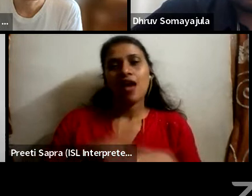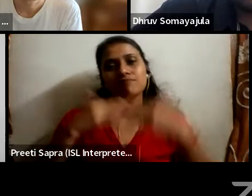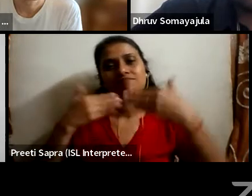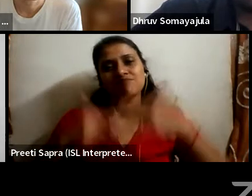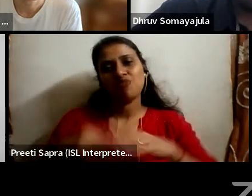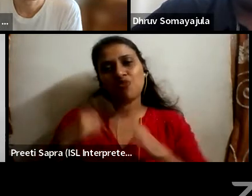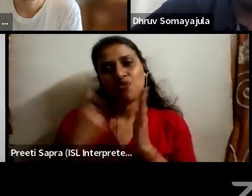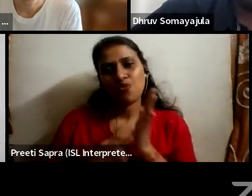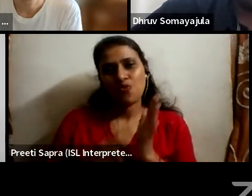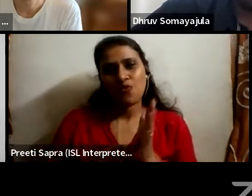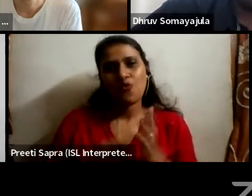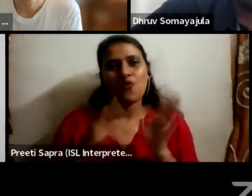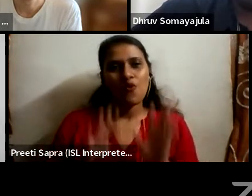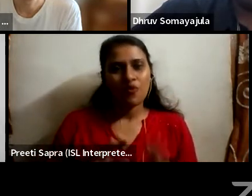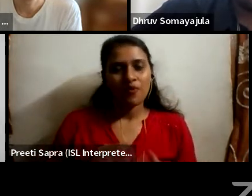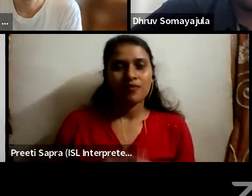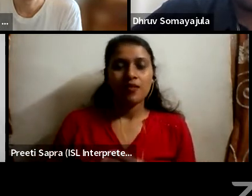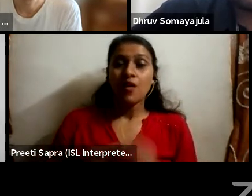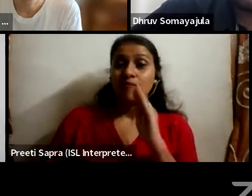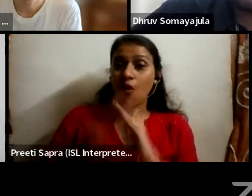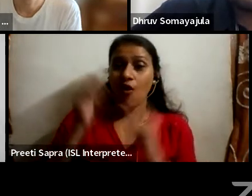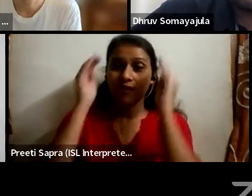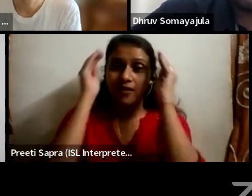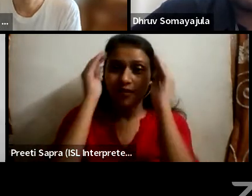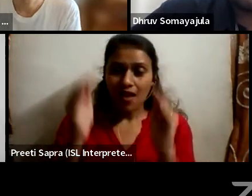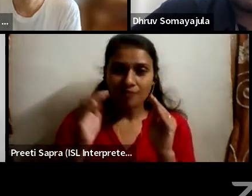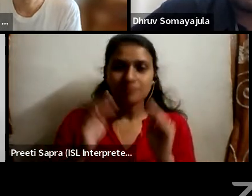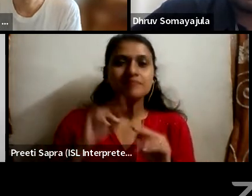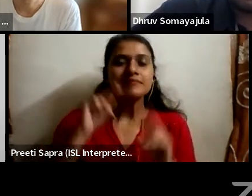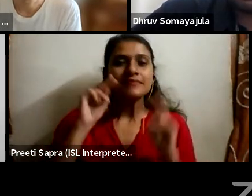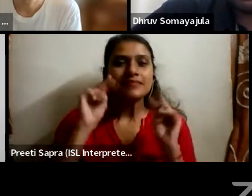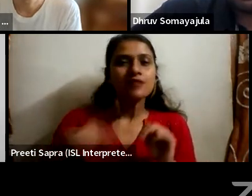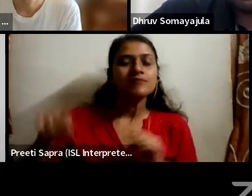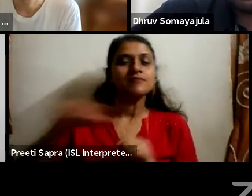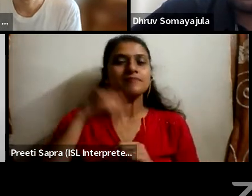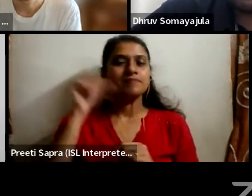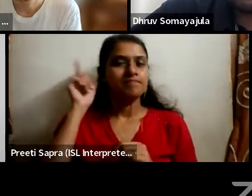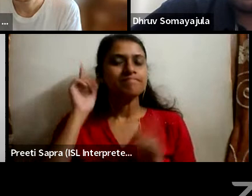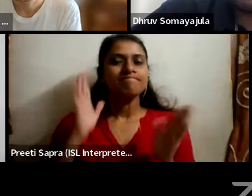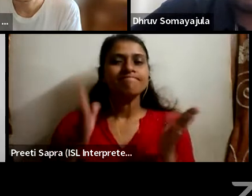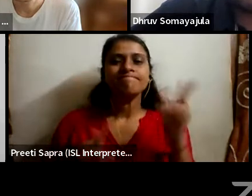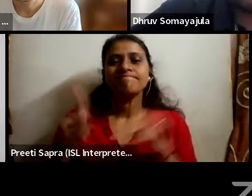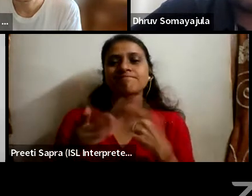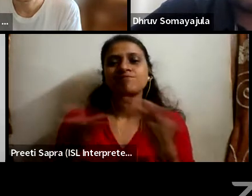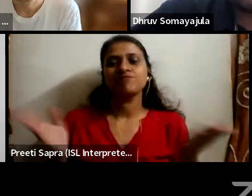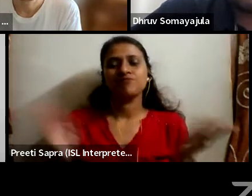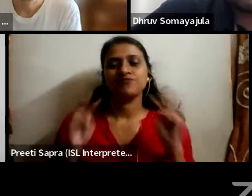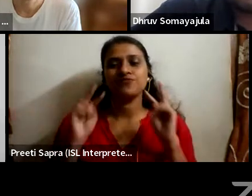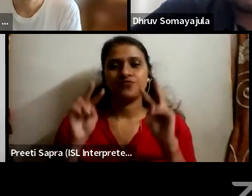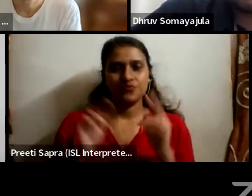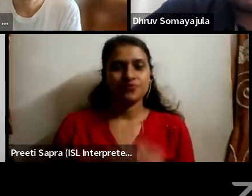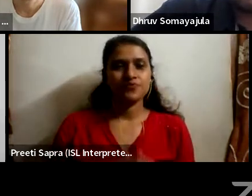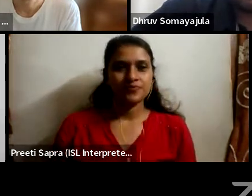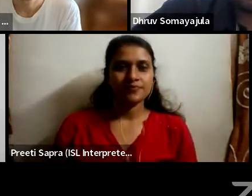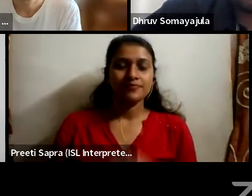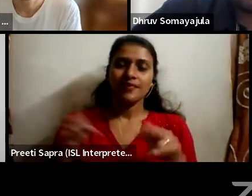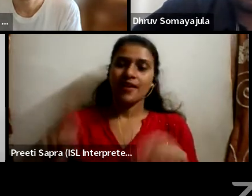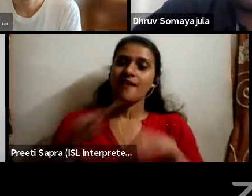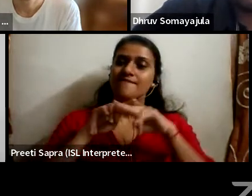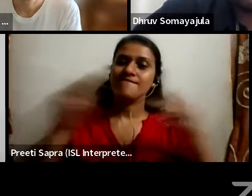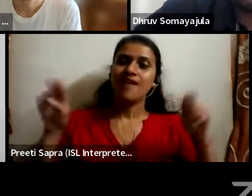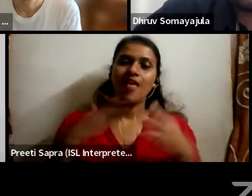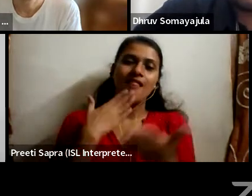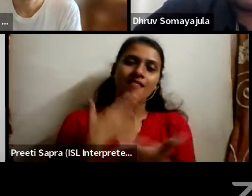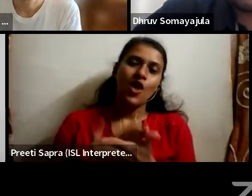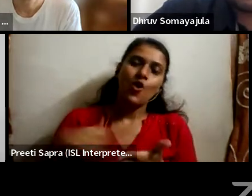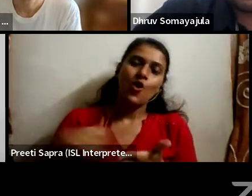and of course, there's only so much attention one can command from listeners. So, with this final thank you to all